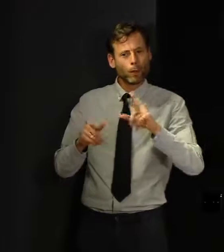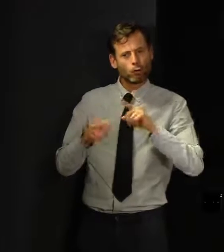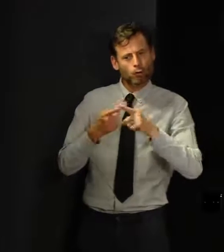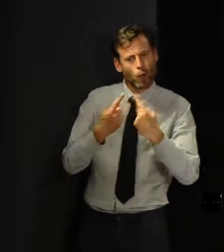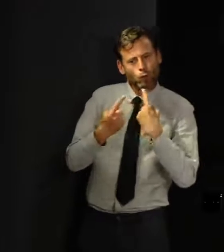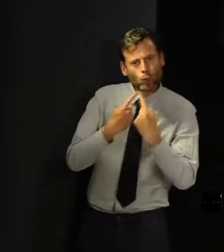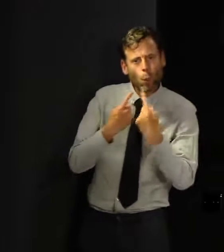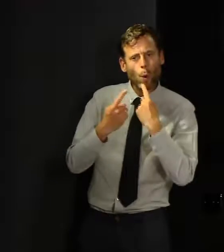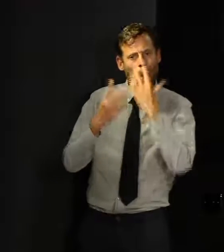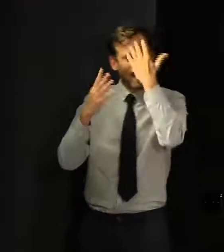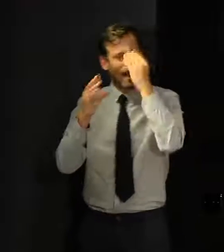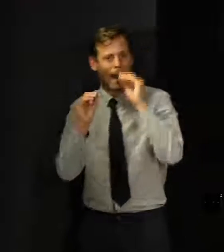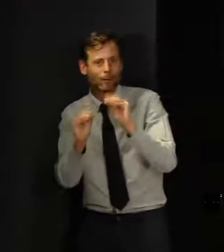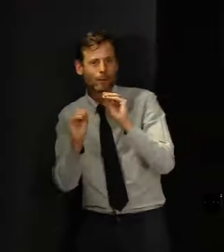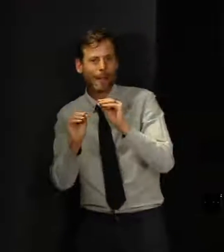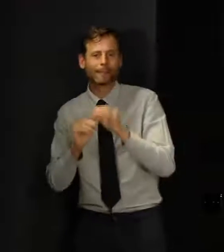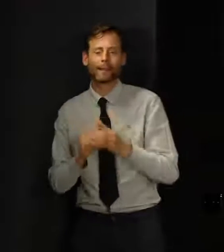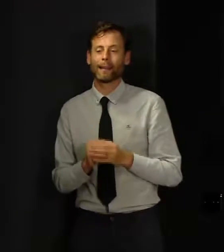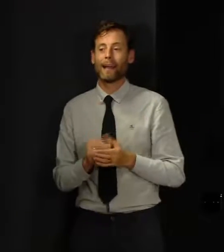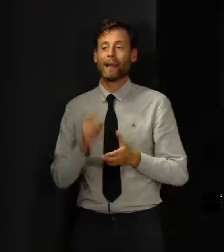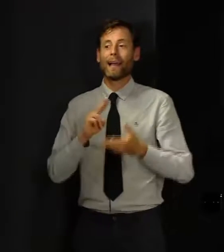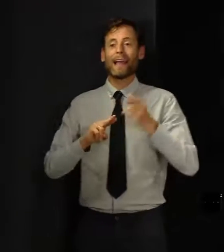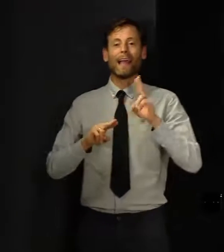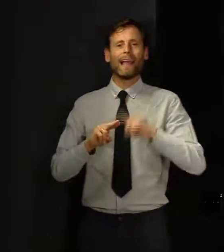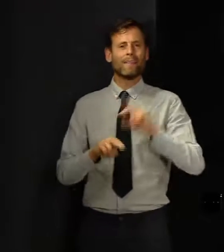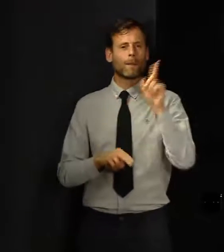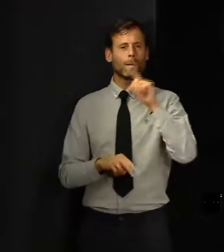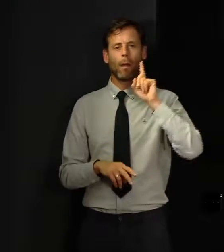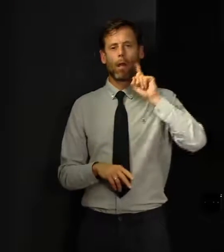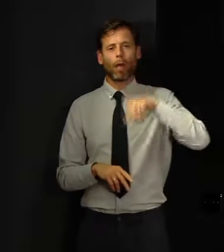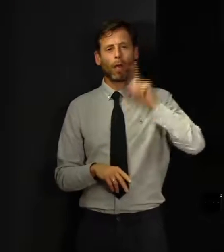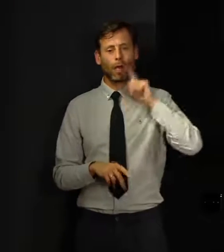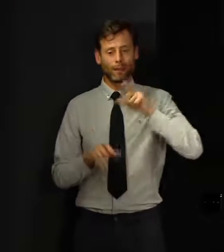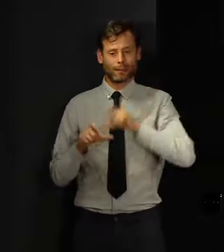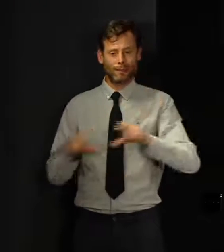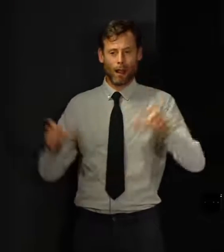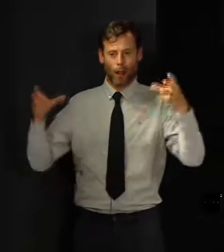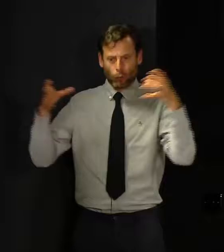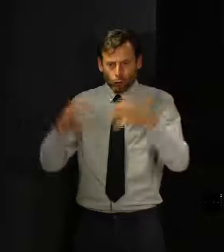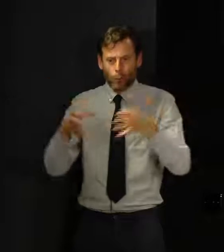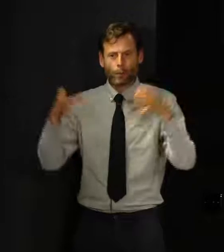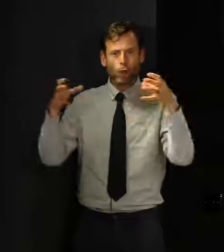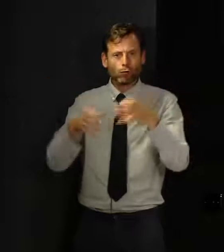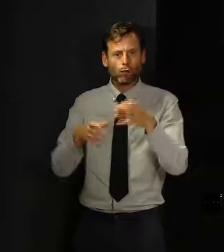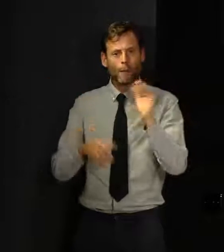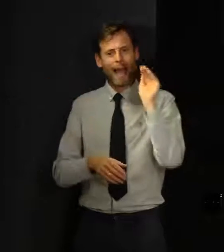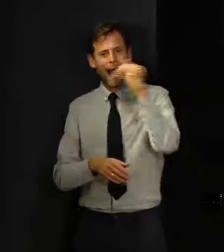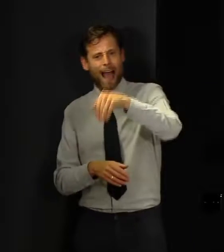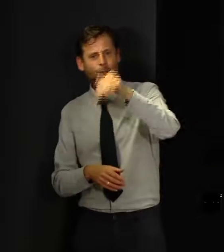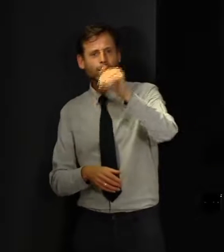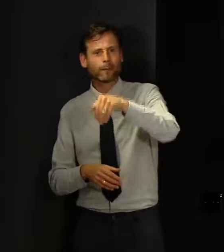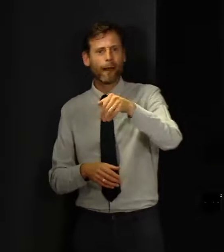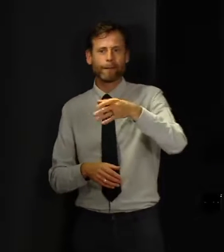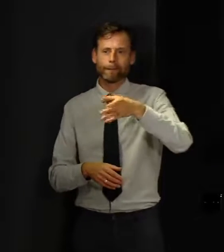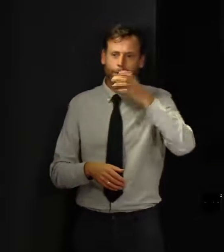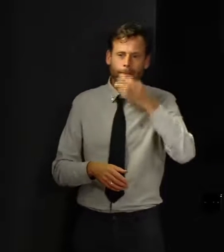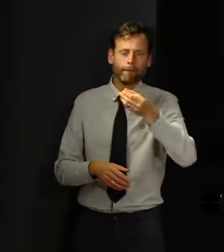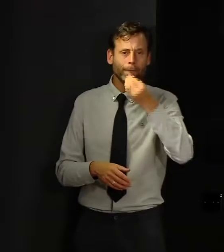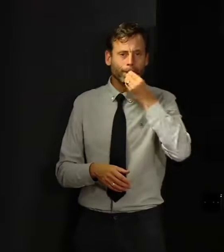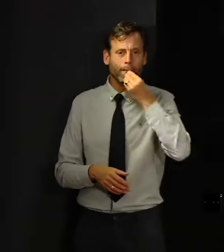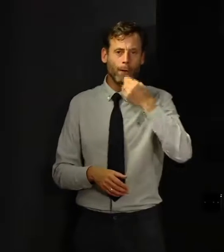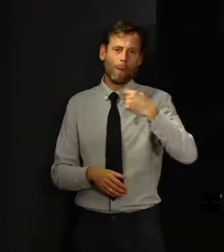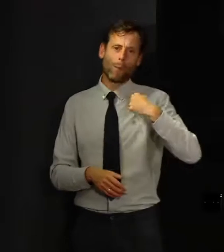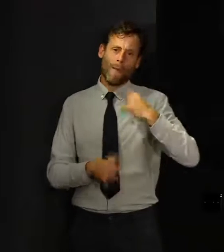look at further messaging around people congregating outdoors, then of course, as a government, we will look to do